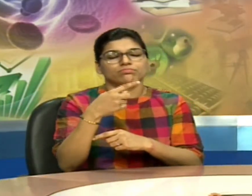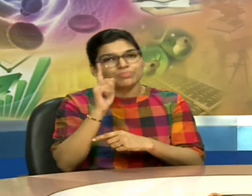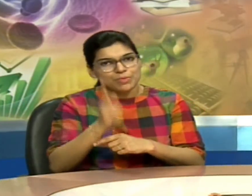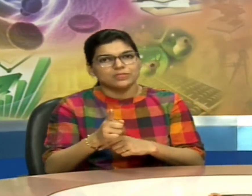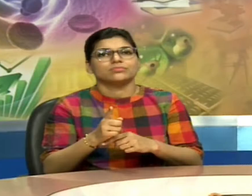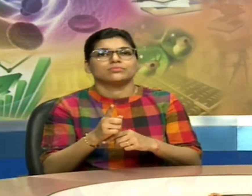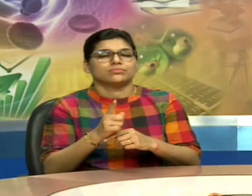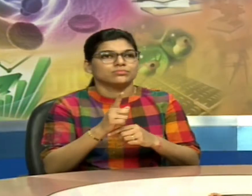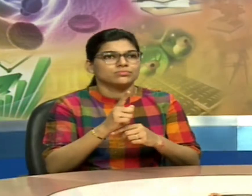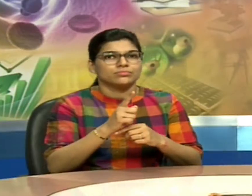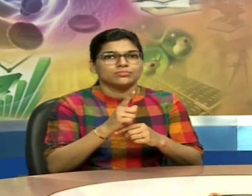is a poem